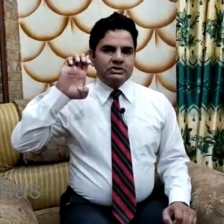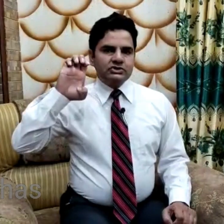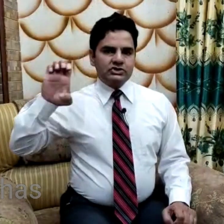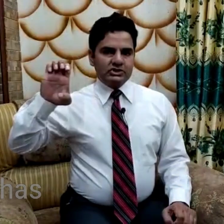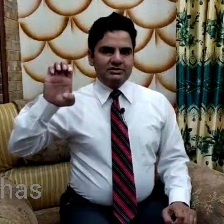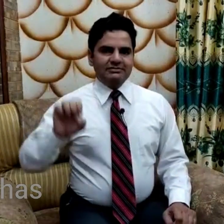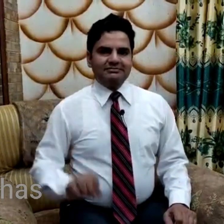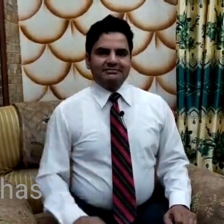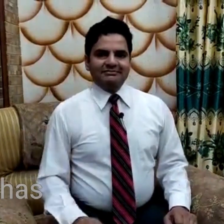she